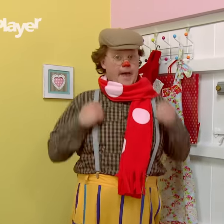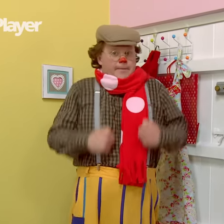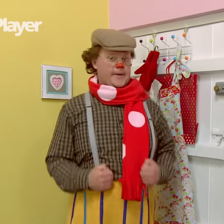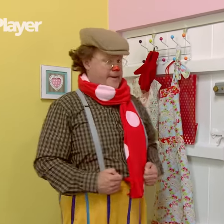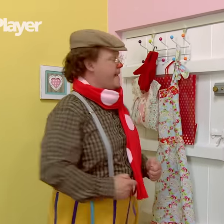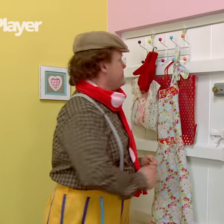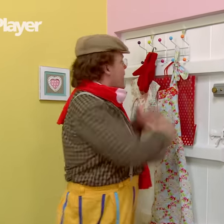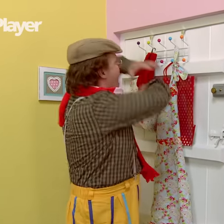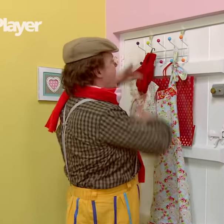coat.